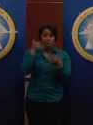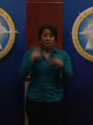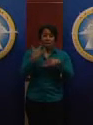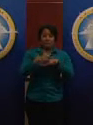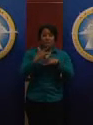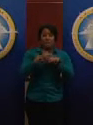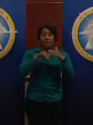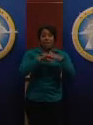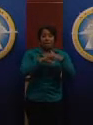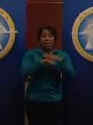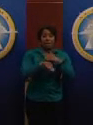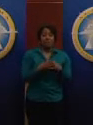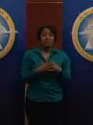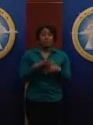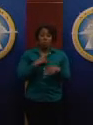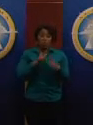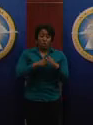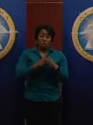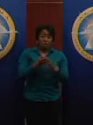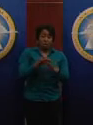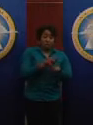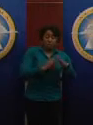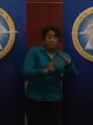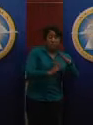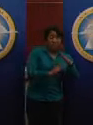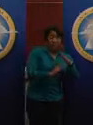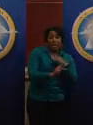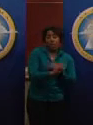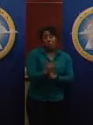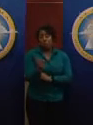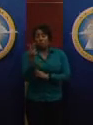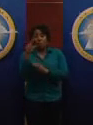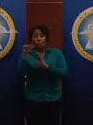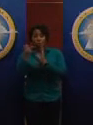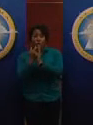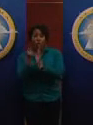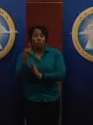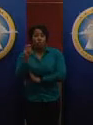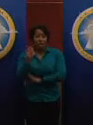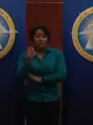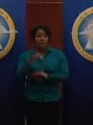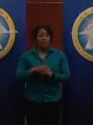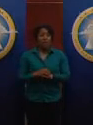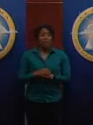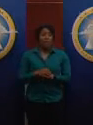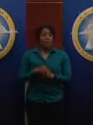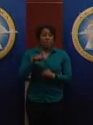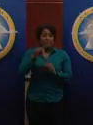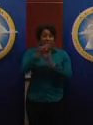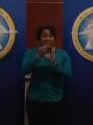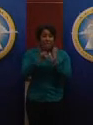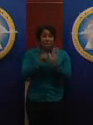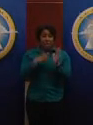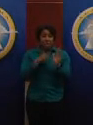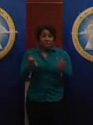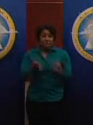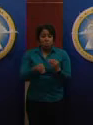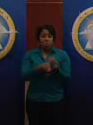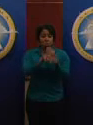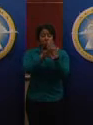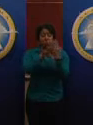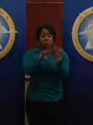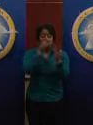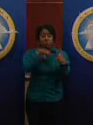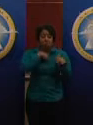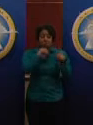we went all the way down to pre-K through 12th grade. We've been doing remote learning in this state for a long time.